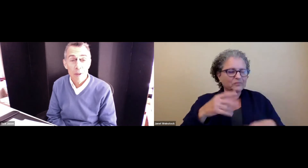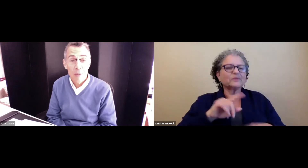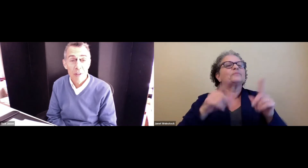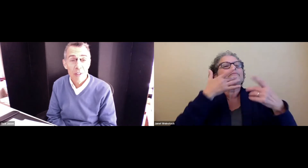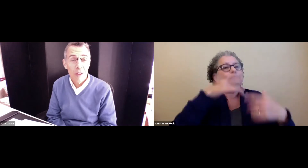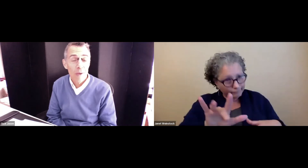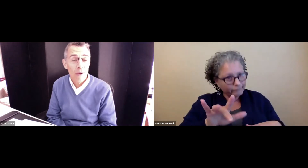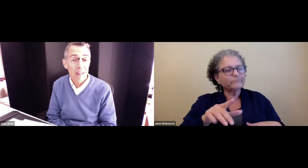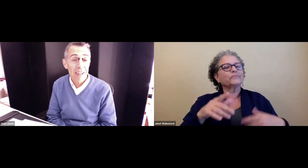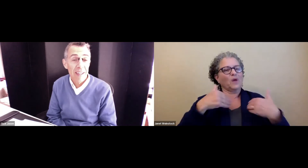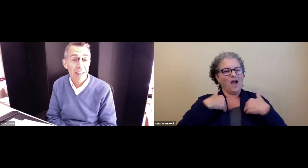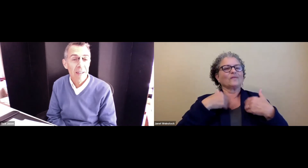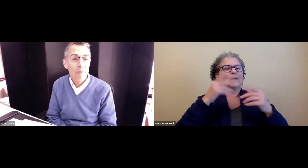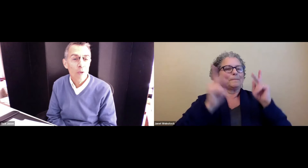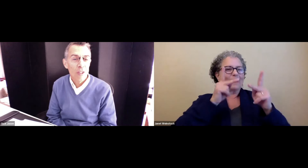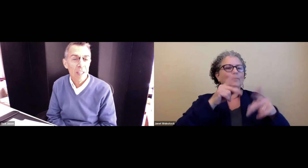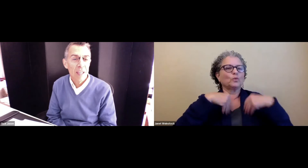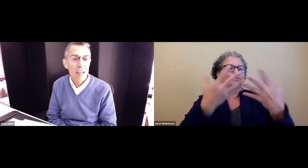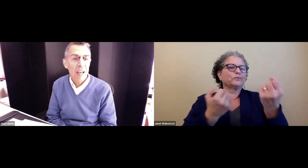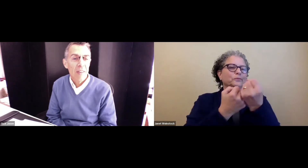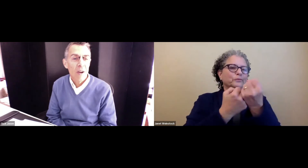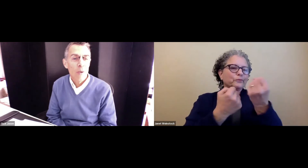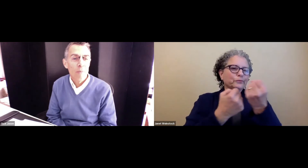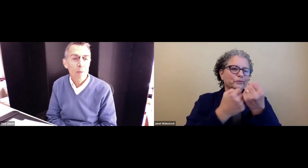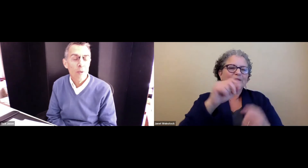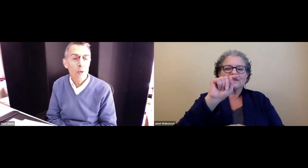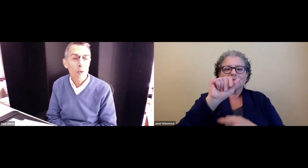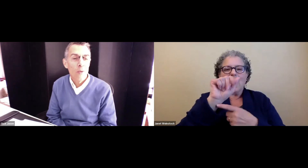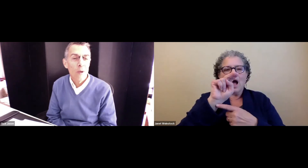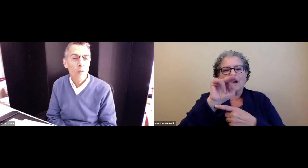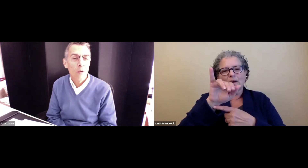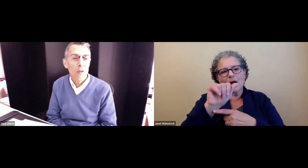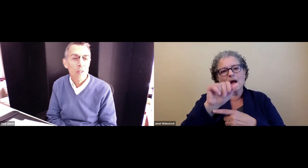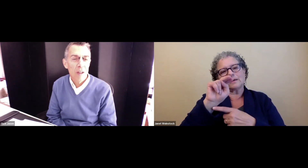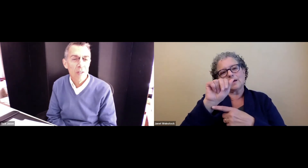experiences while they were at Ellis Island. But fortunately, there were people who were sponsors.